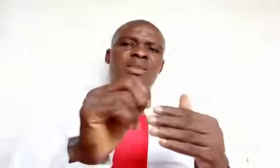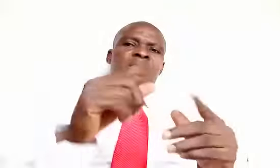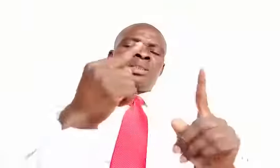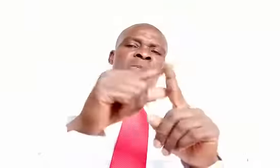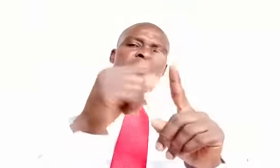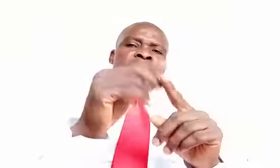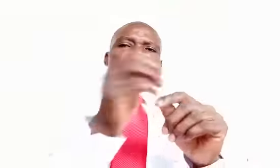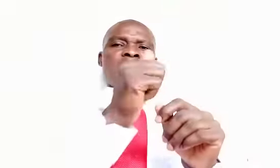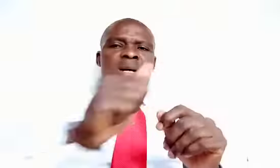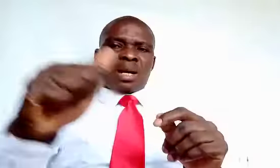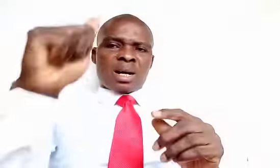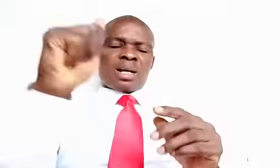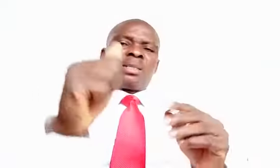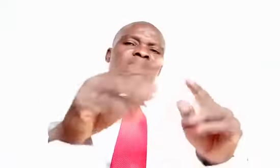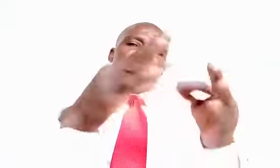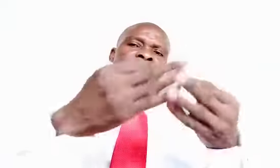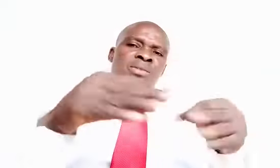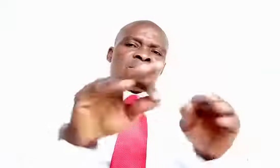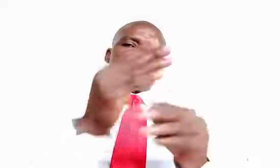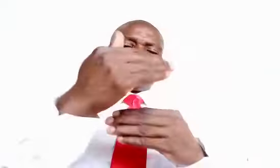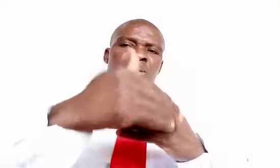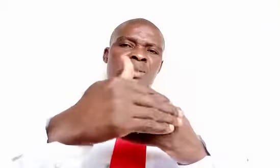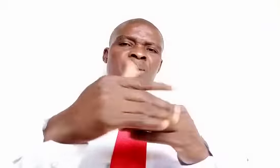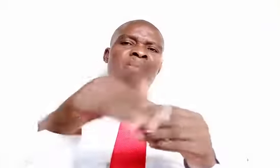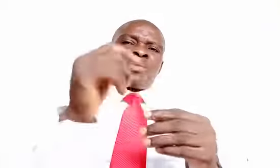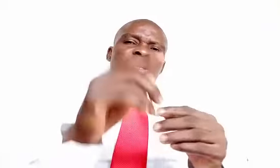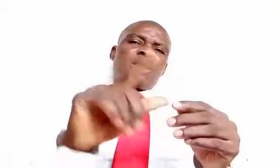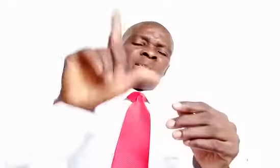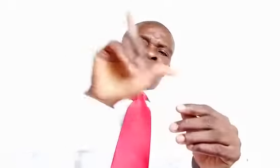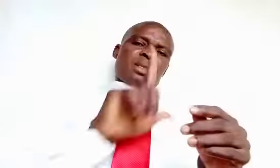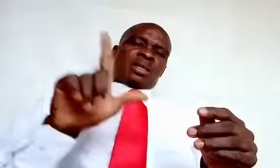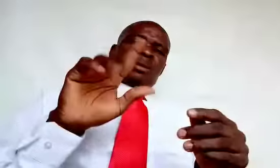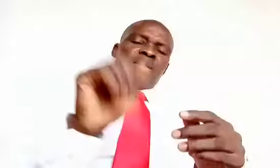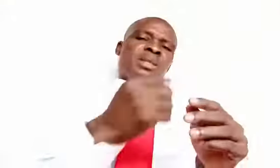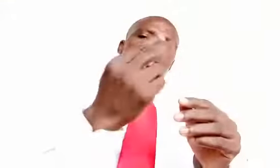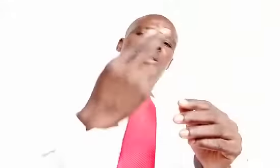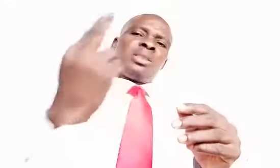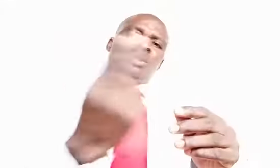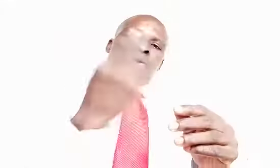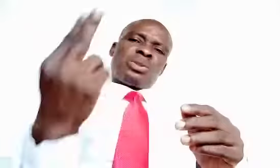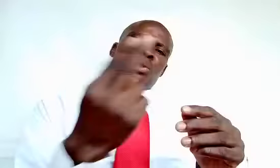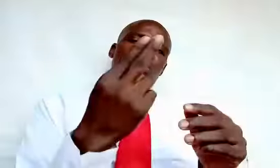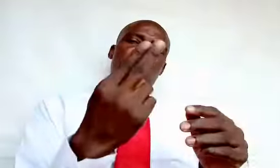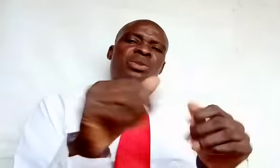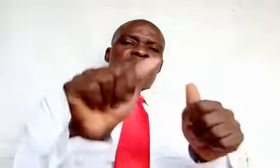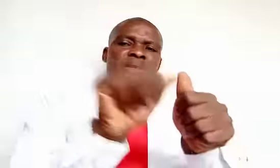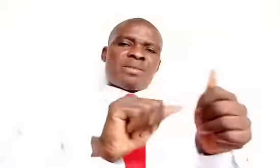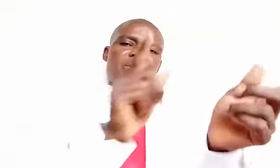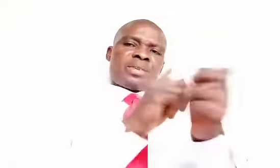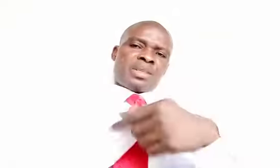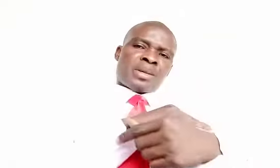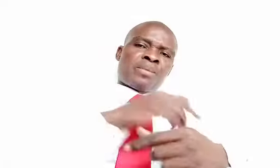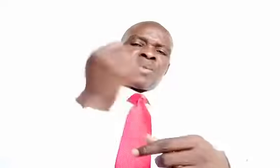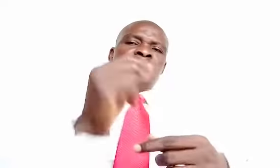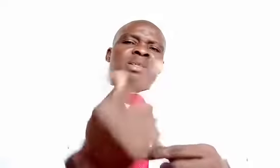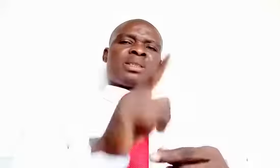and module and before be. The library is not used every day. The library is not